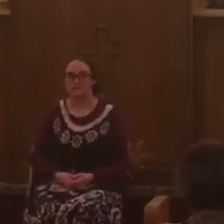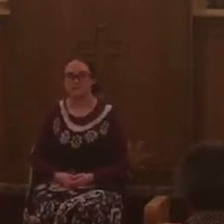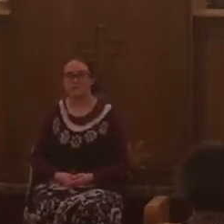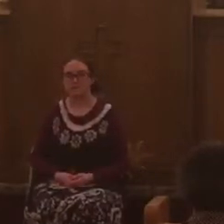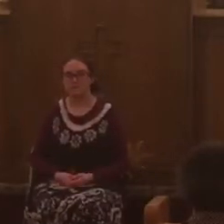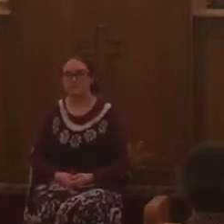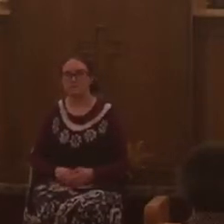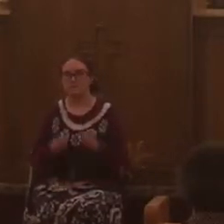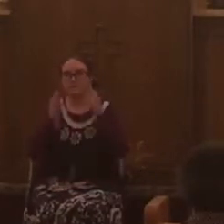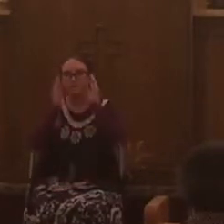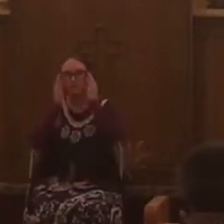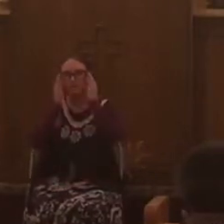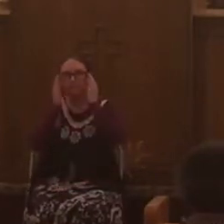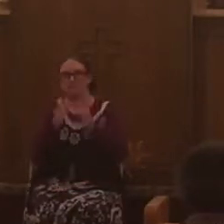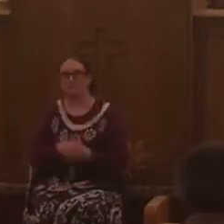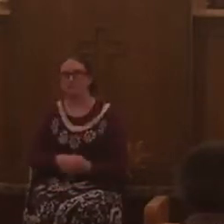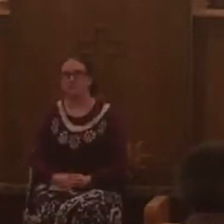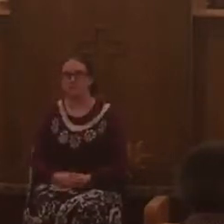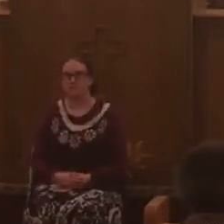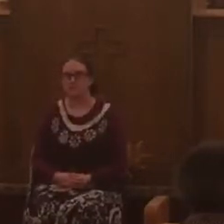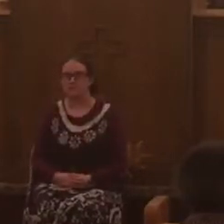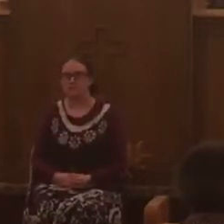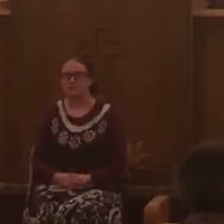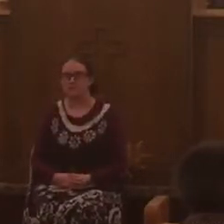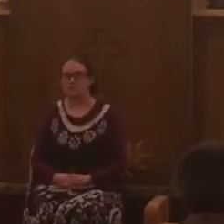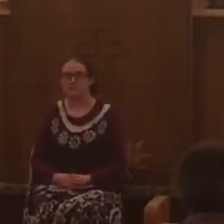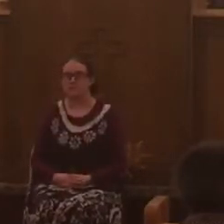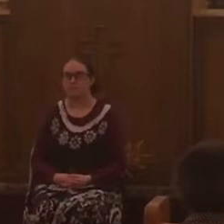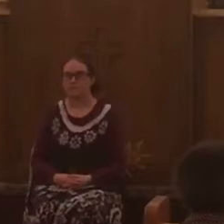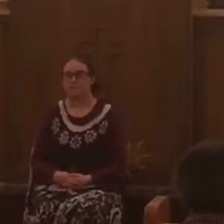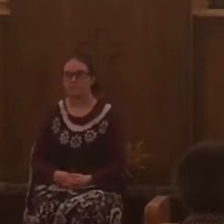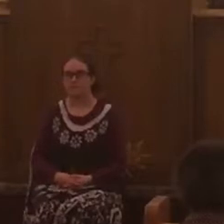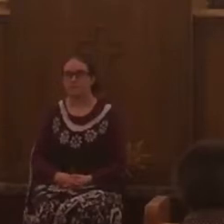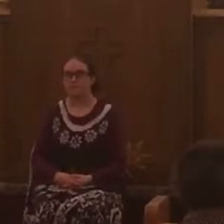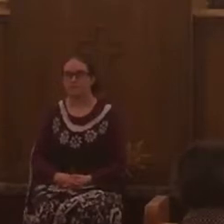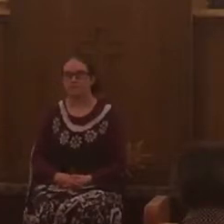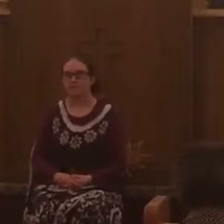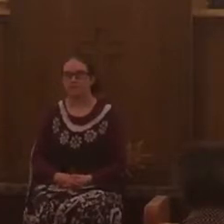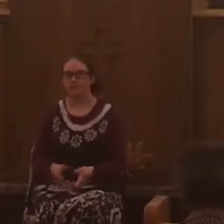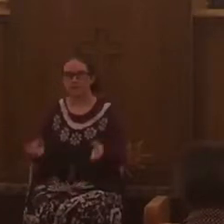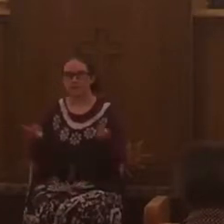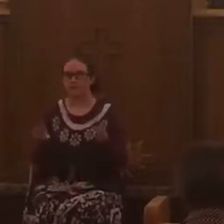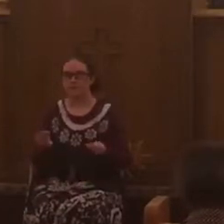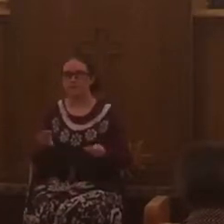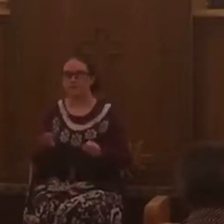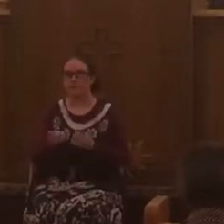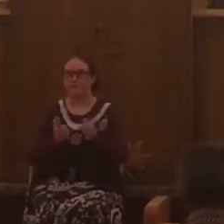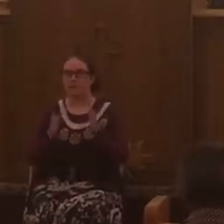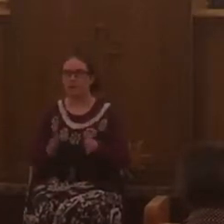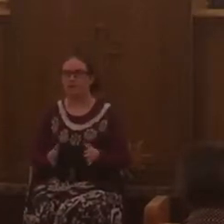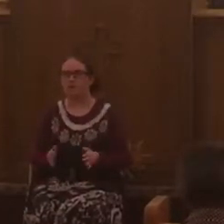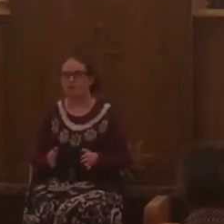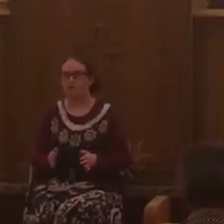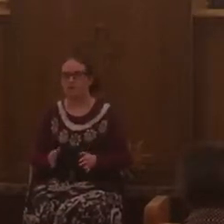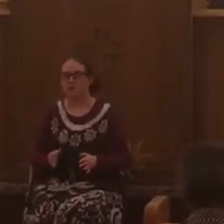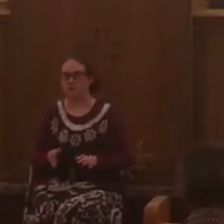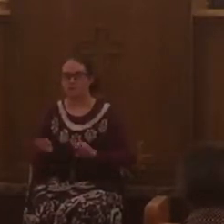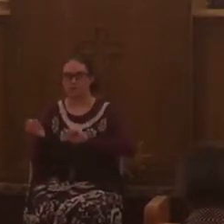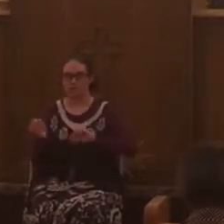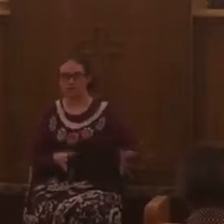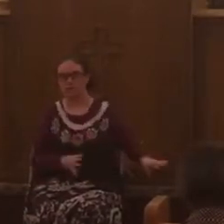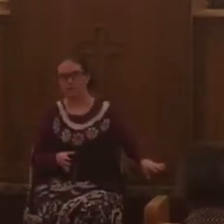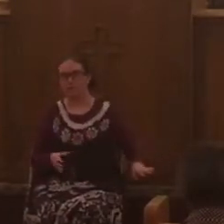Hallelujah. And when the enemy comes in like a flood, the Spirit of God raises up a standard against him in my